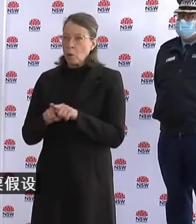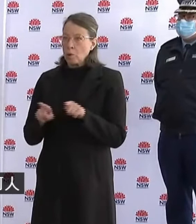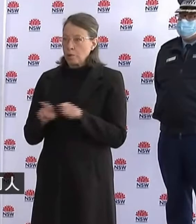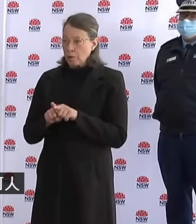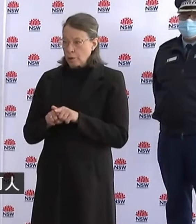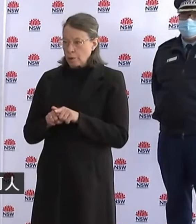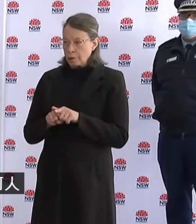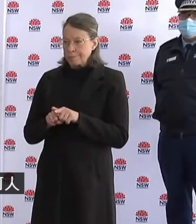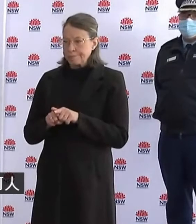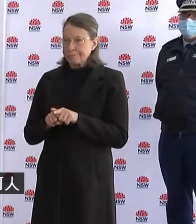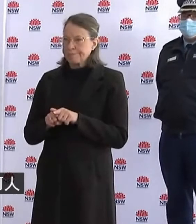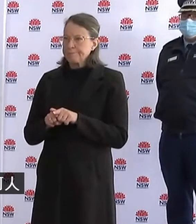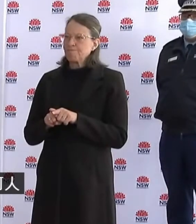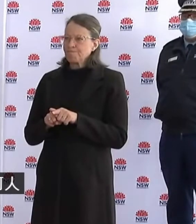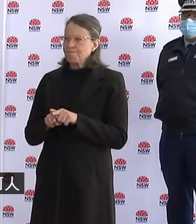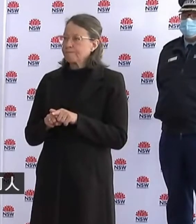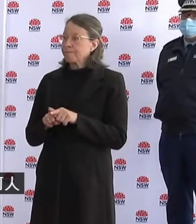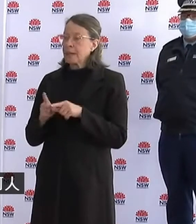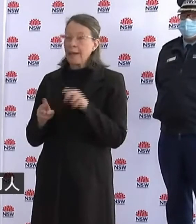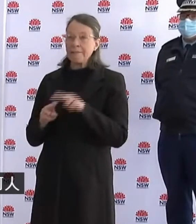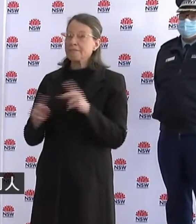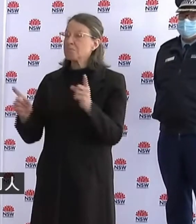assume that anybody you are